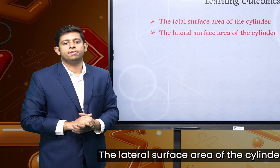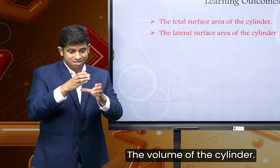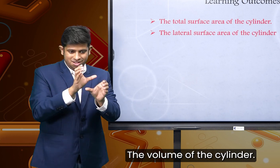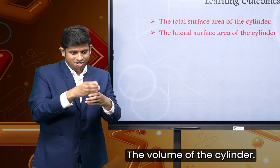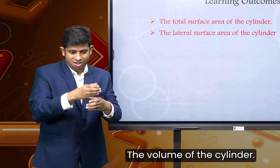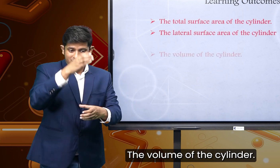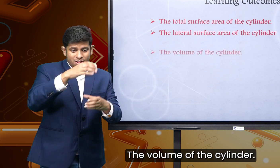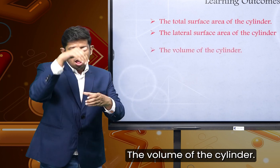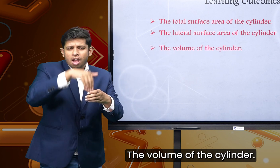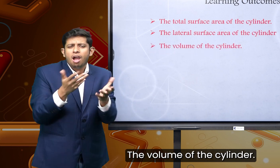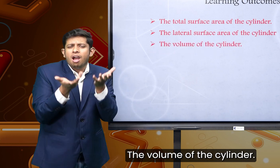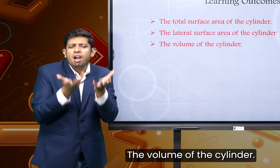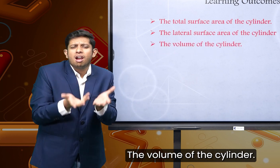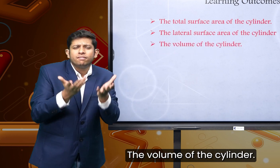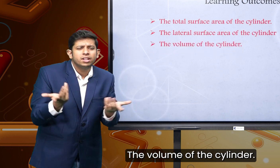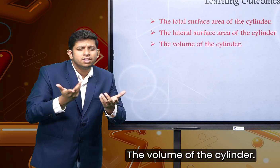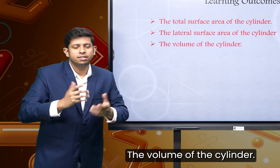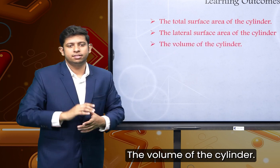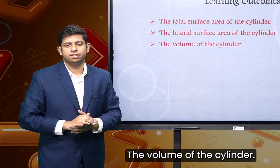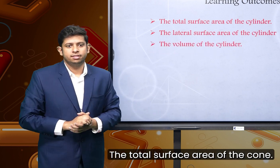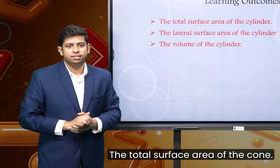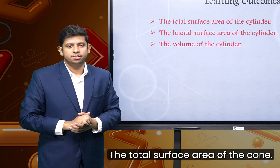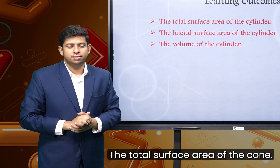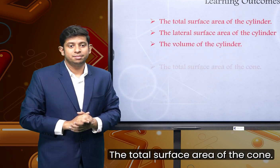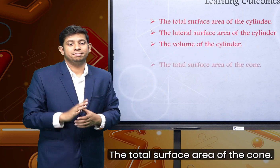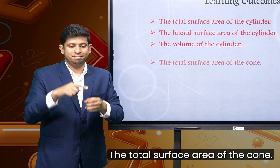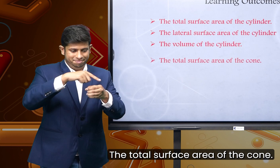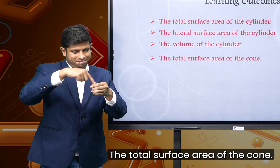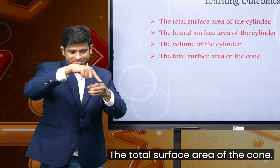the volume of the cylinder, the total surface area of the cone,